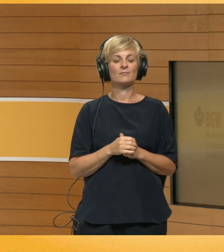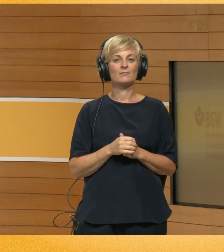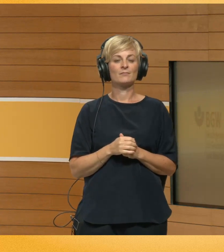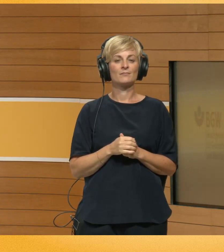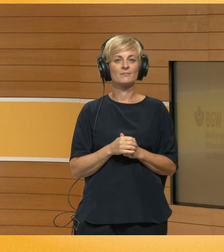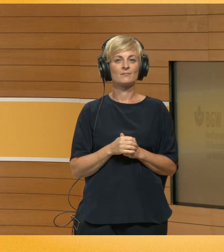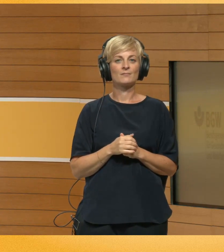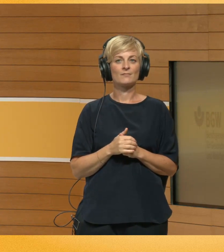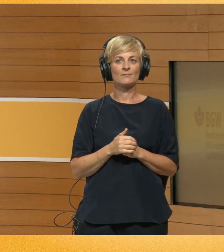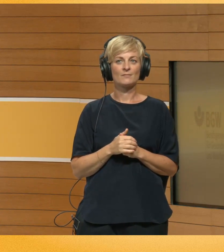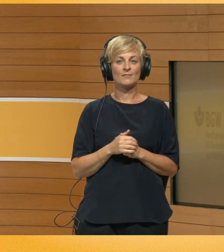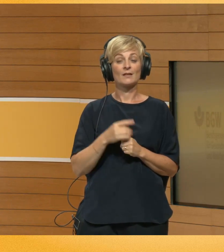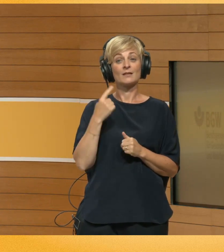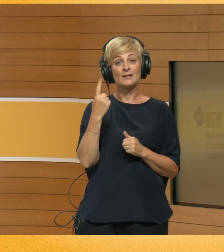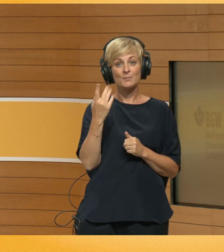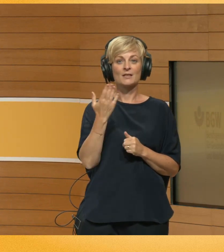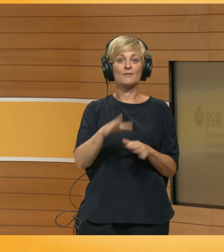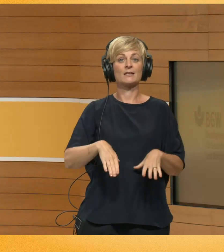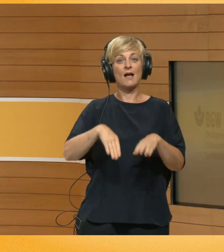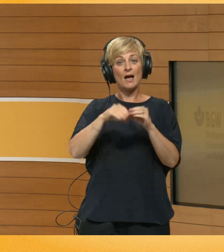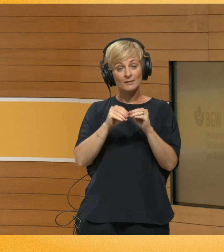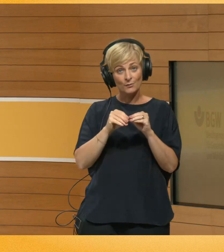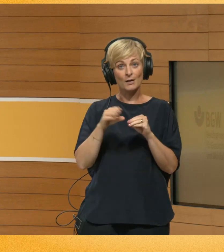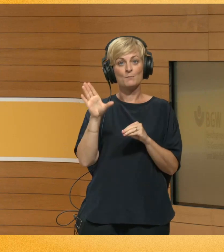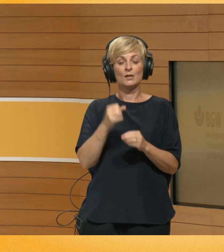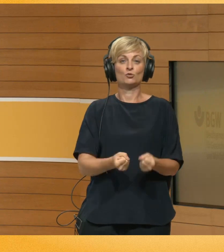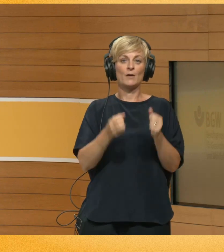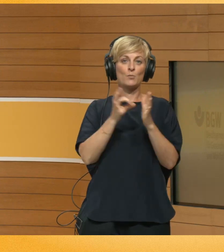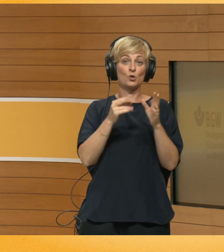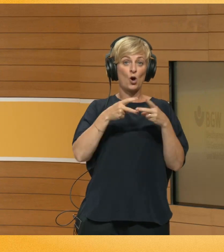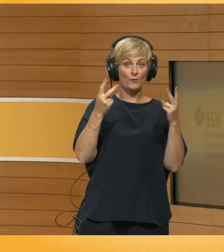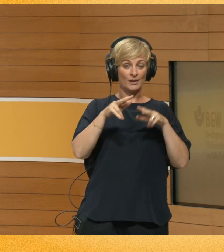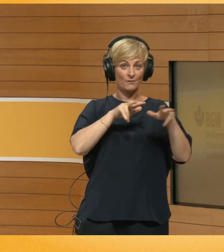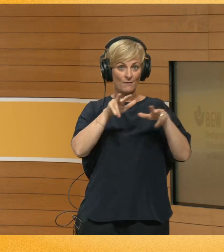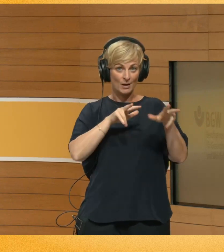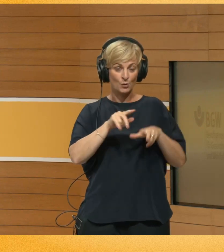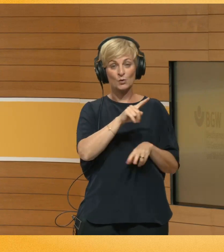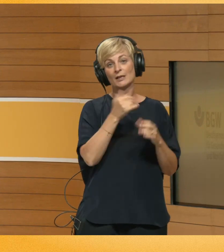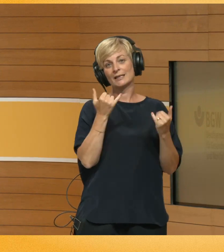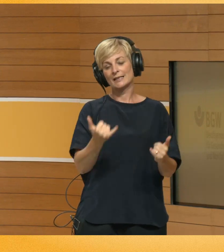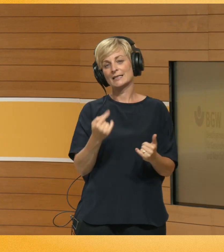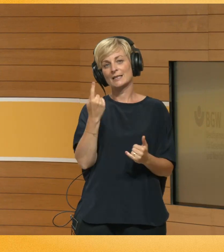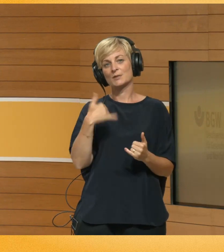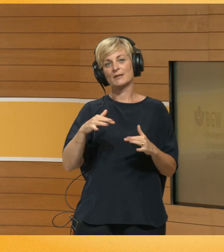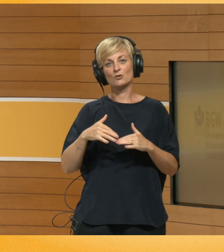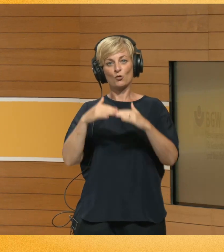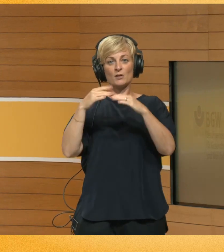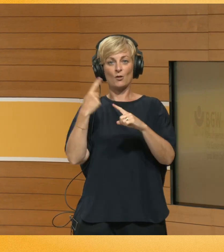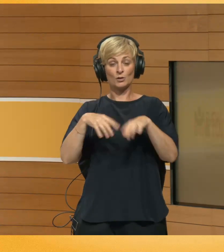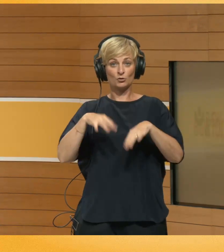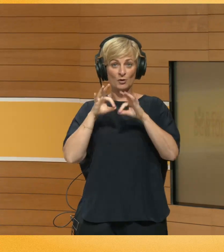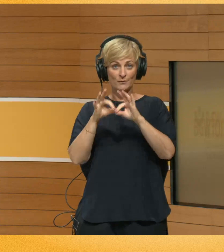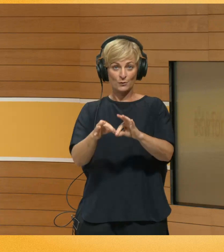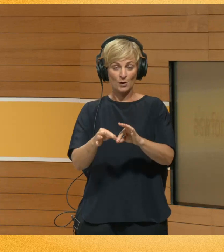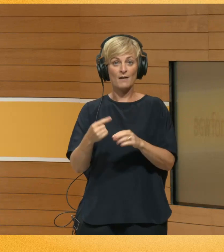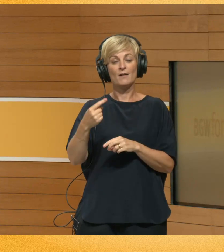the founder and CEO of the World Health Innovation Summit. So it's a great program that you will share